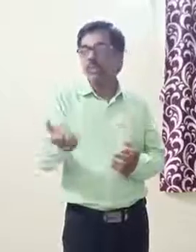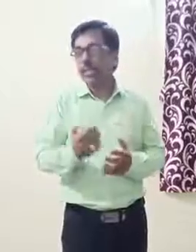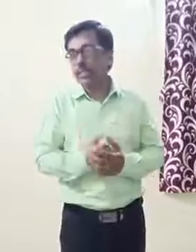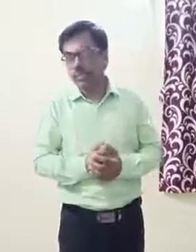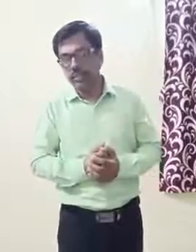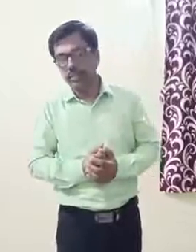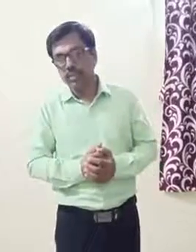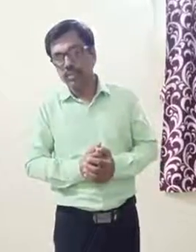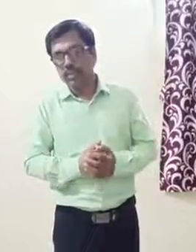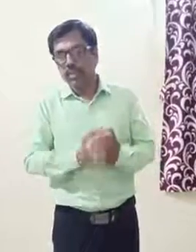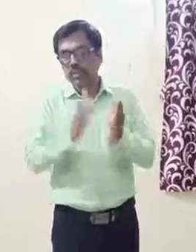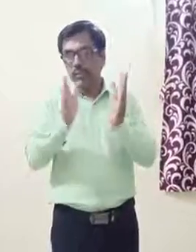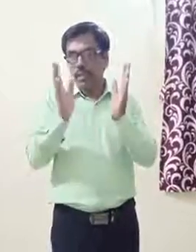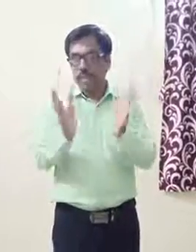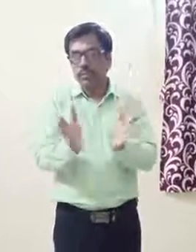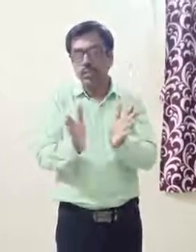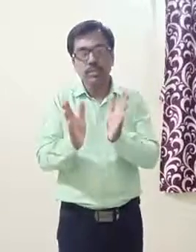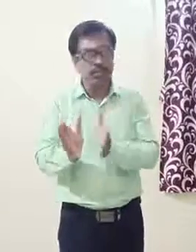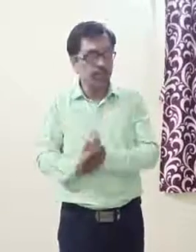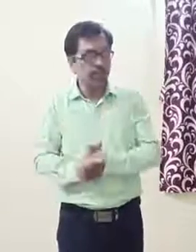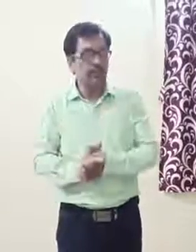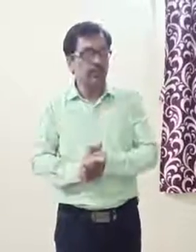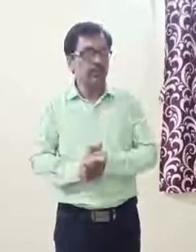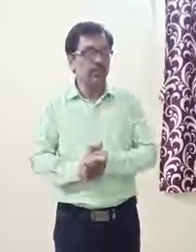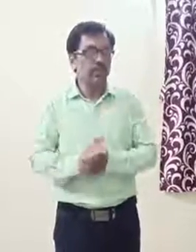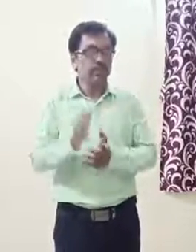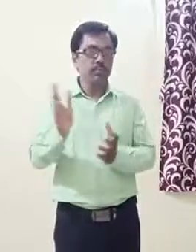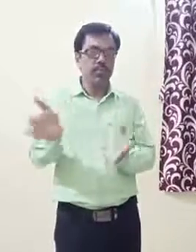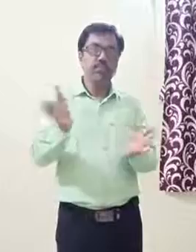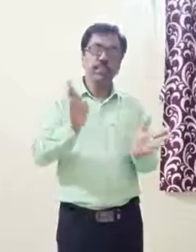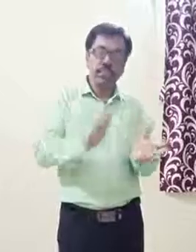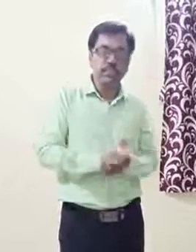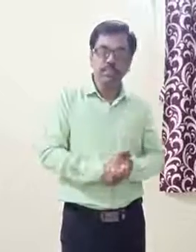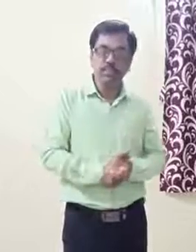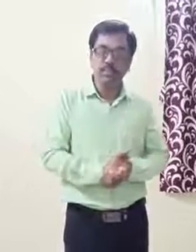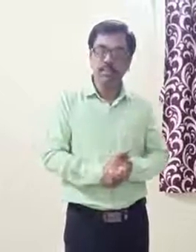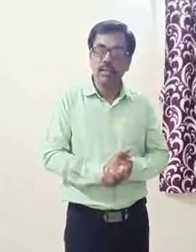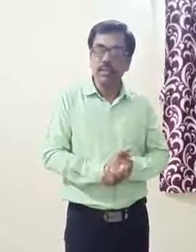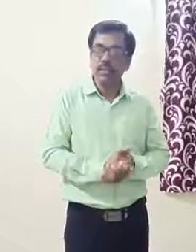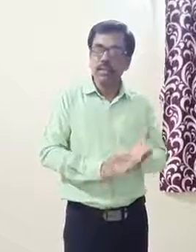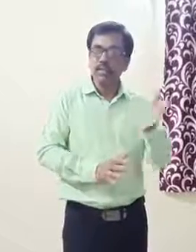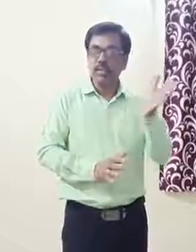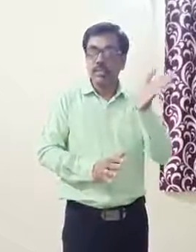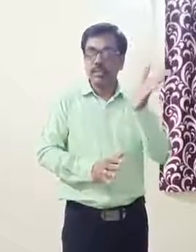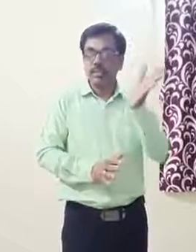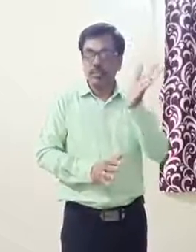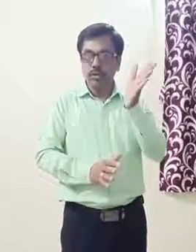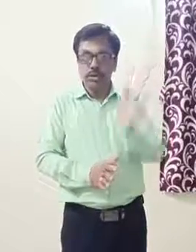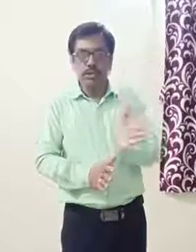can say, to help other people to become the nation. Means they wanted to